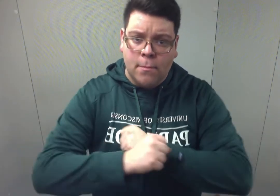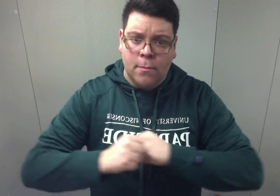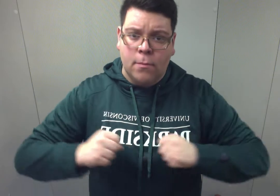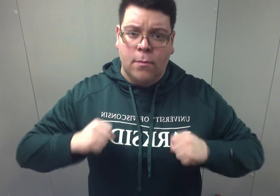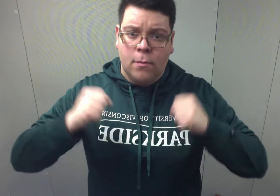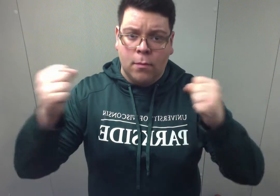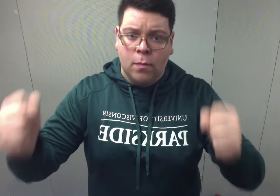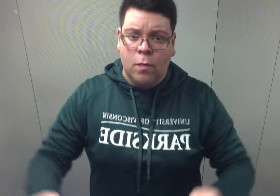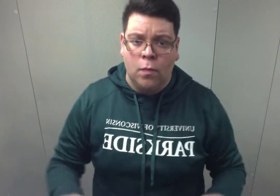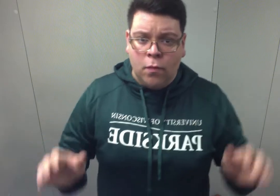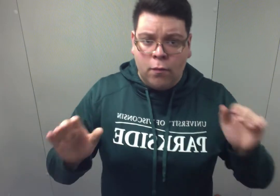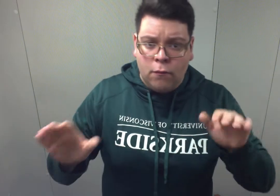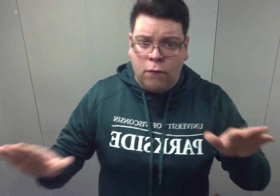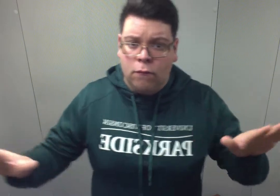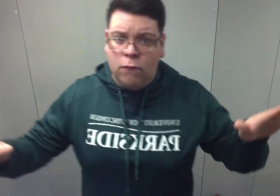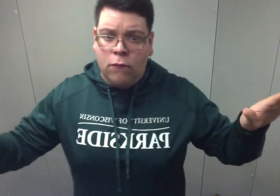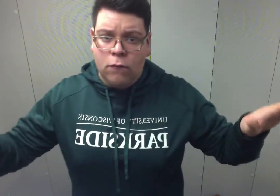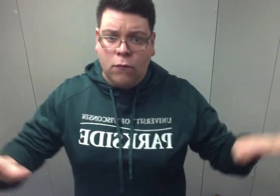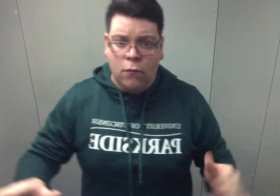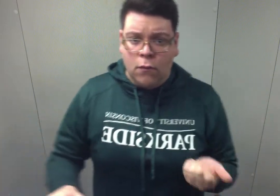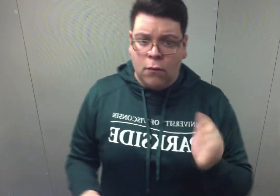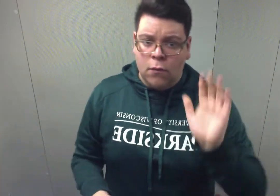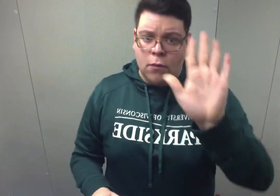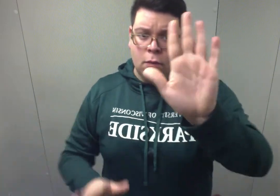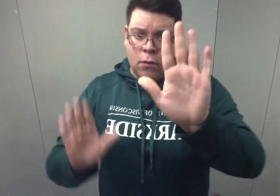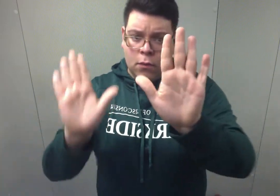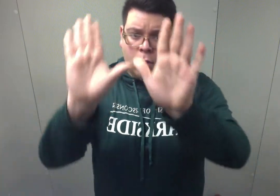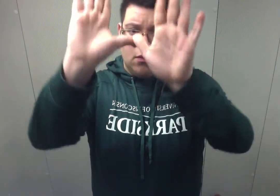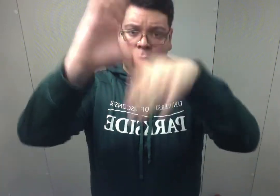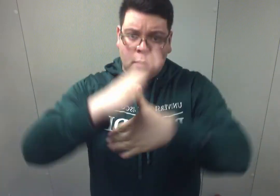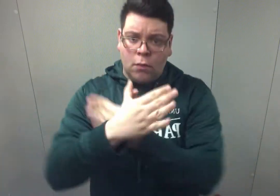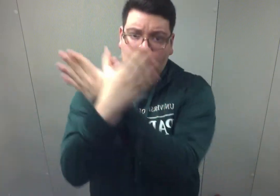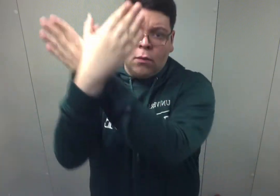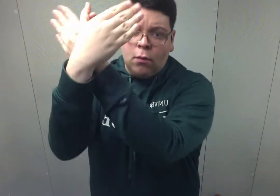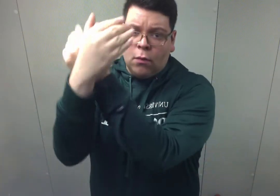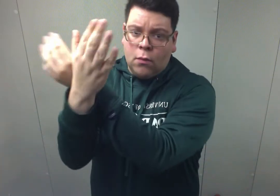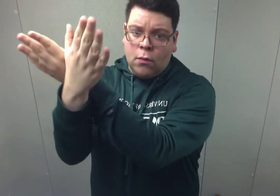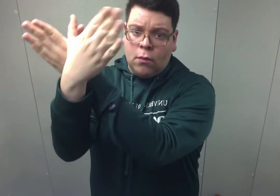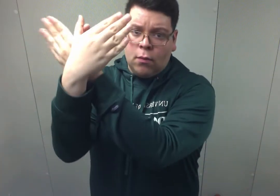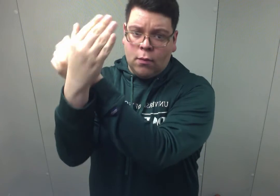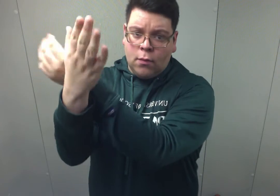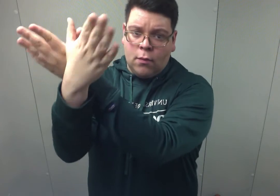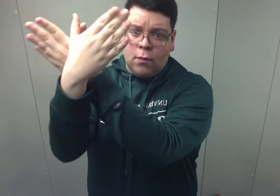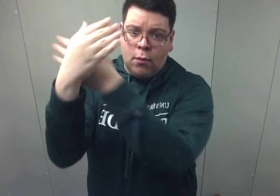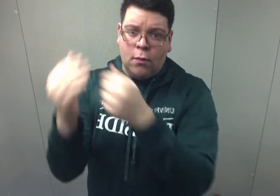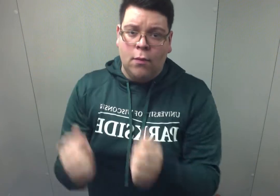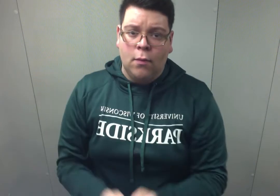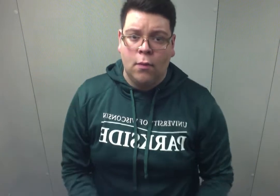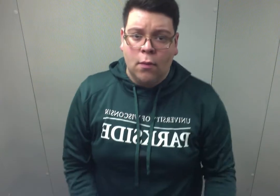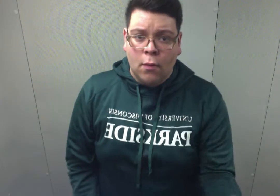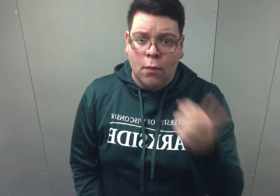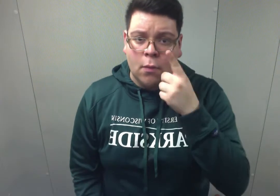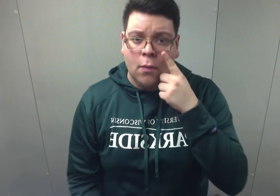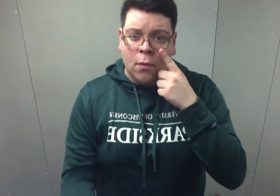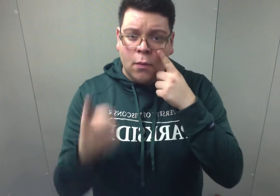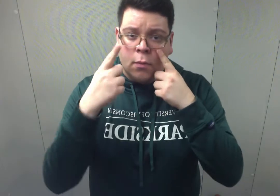I'm gonna fly like a bird from the night, feel my tears just